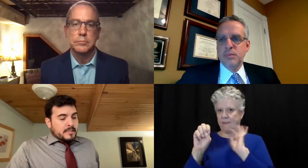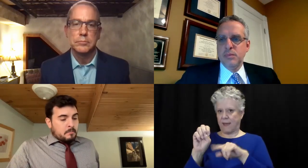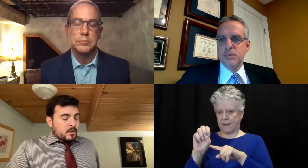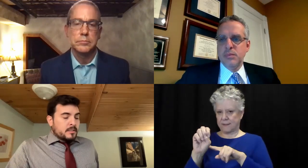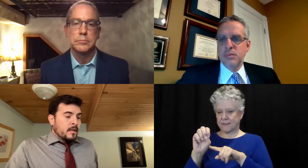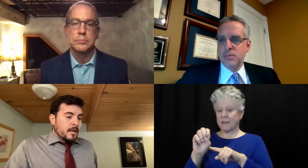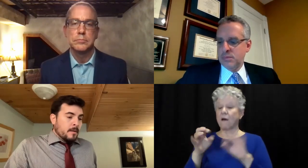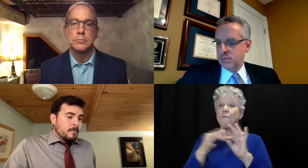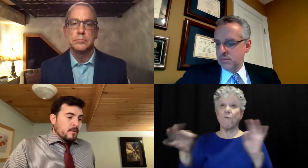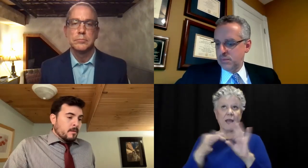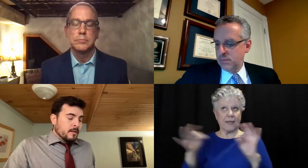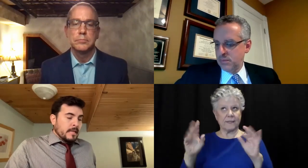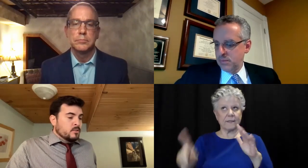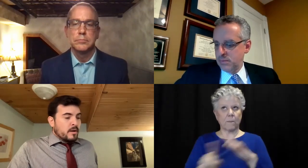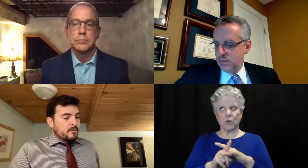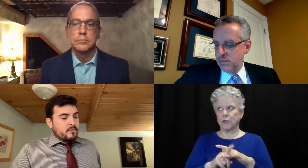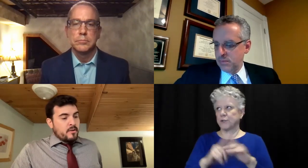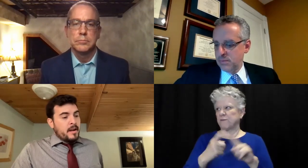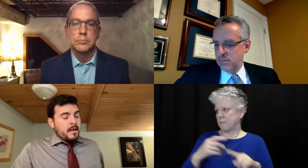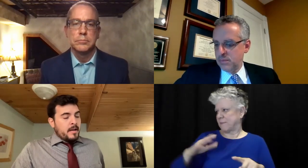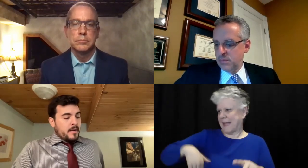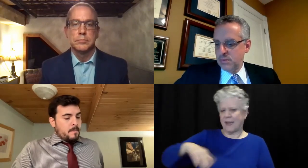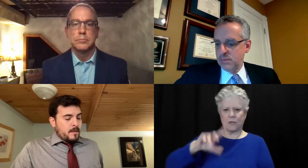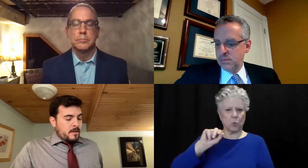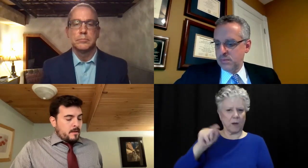that's a phrase that emerged from late 20th century